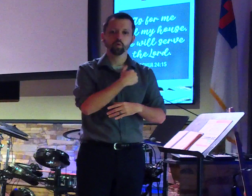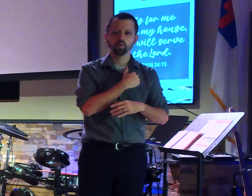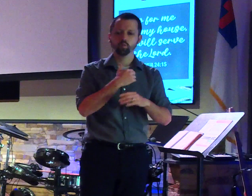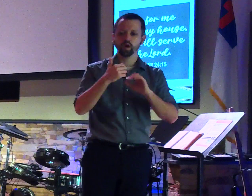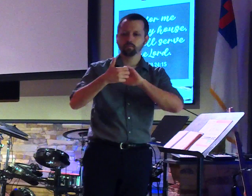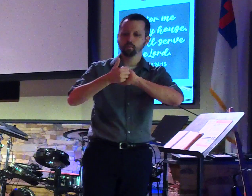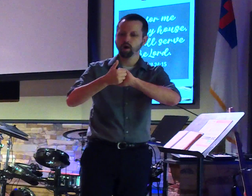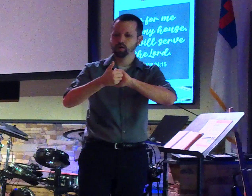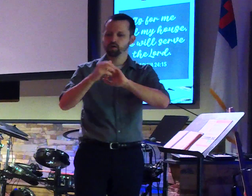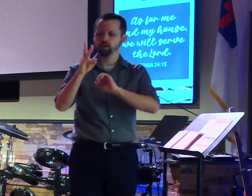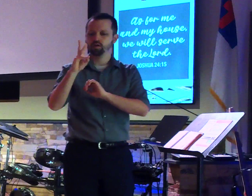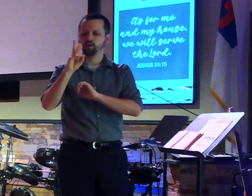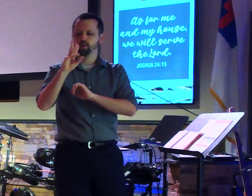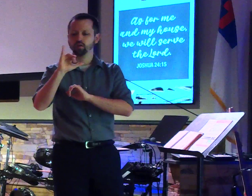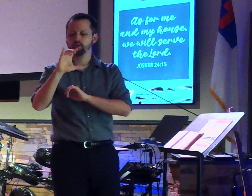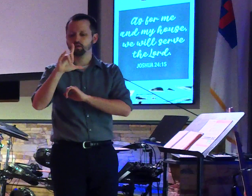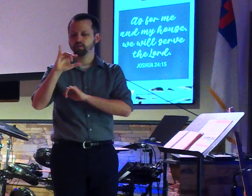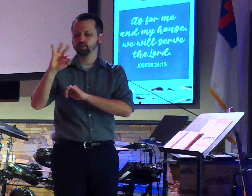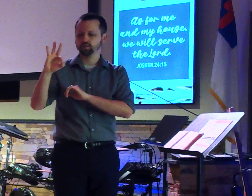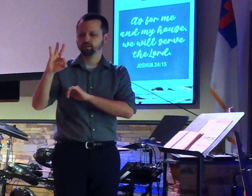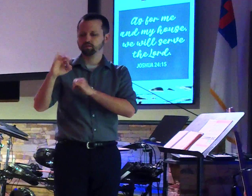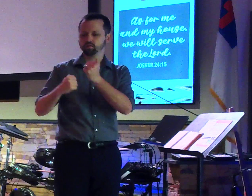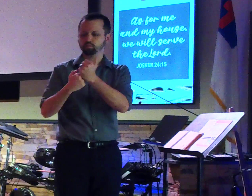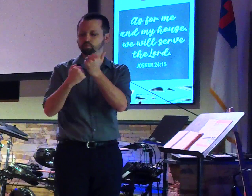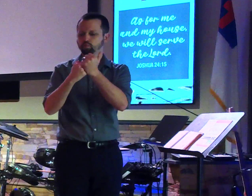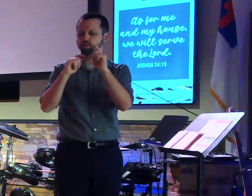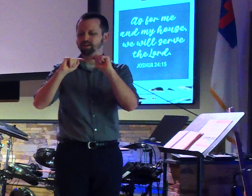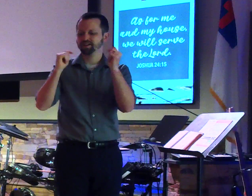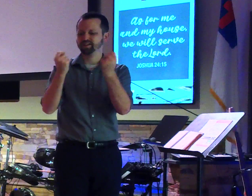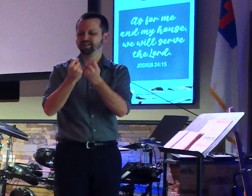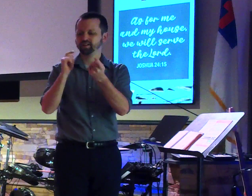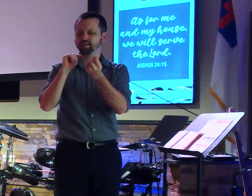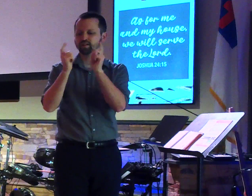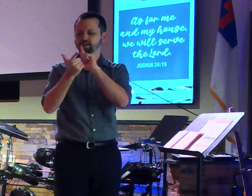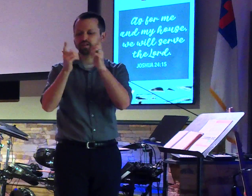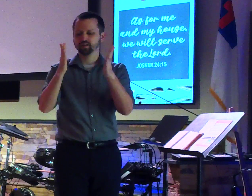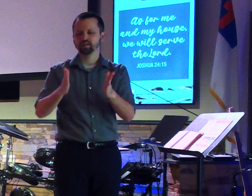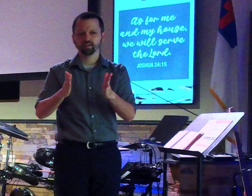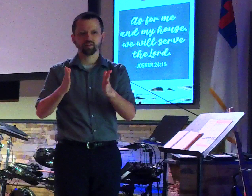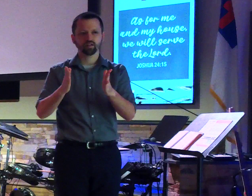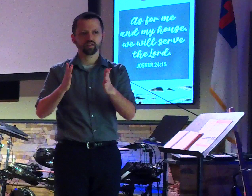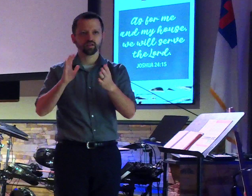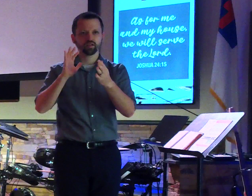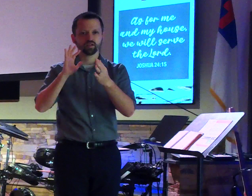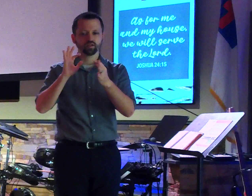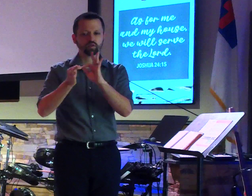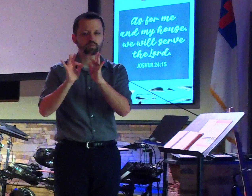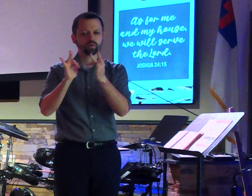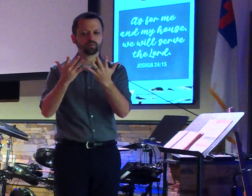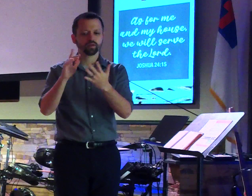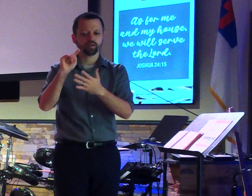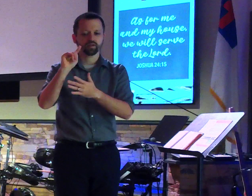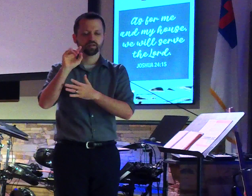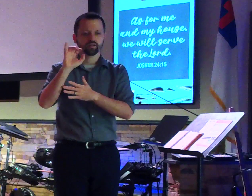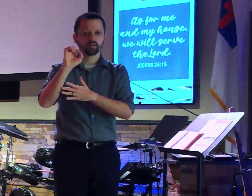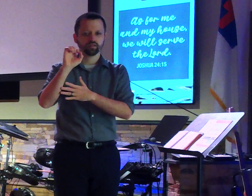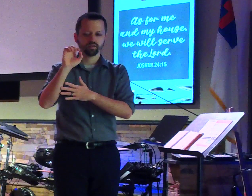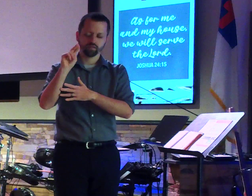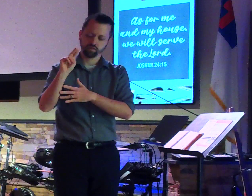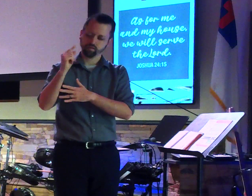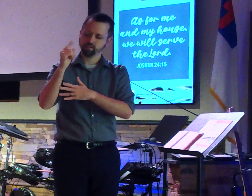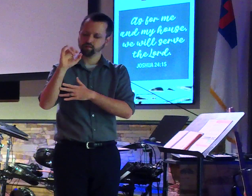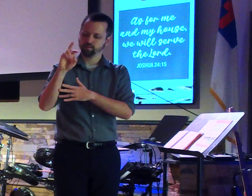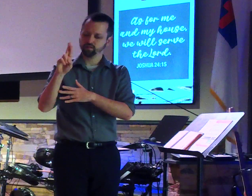Wycliffe Bible Translators to support a team of translators translating the Bible into the Tangier people group.